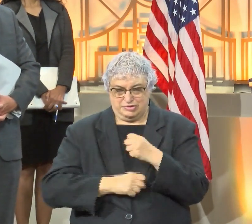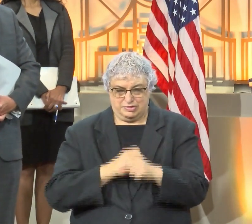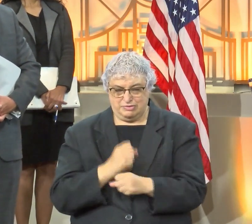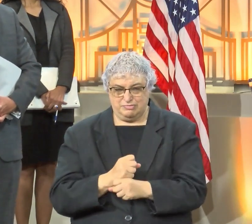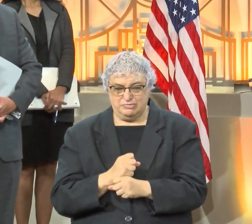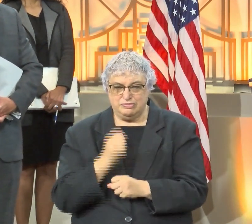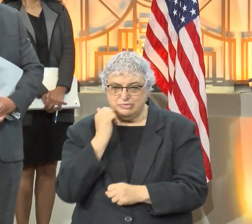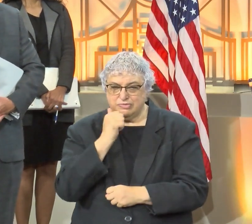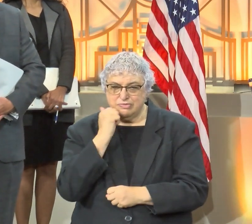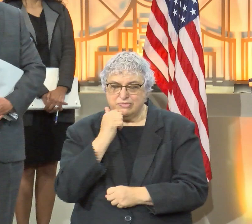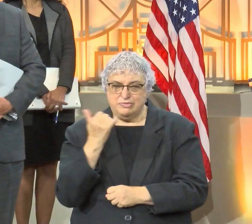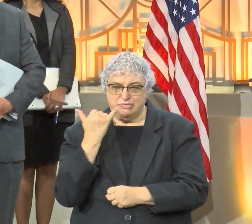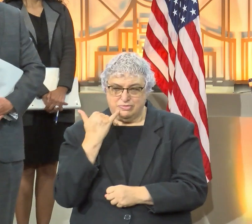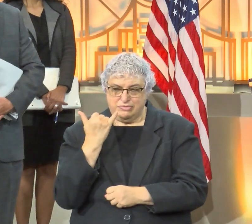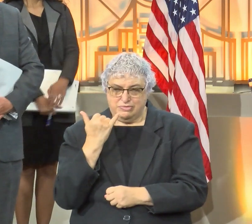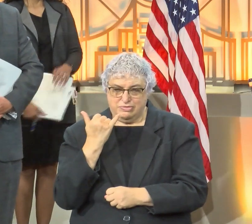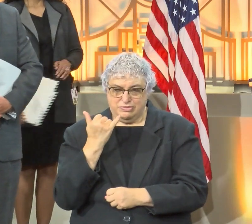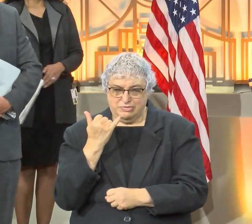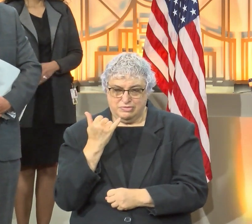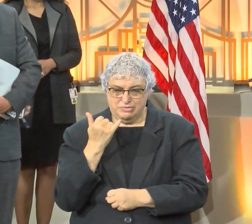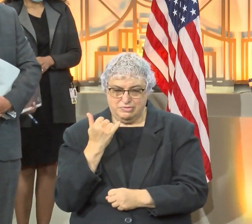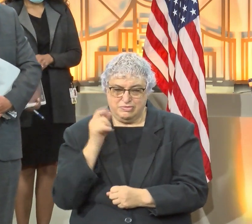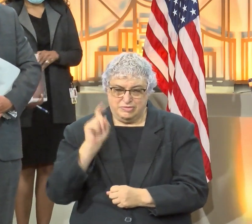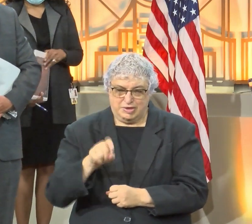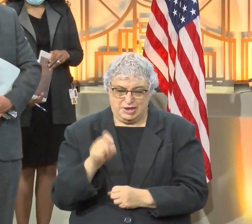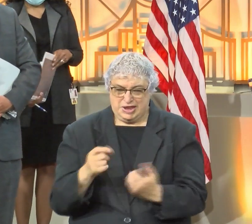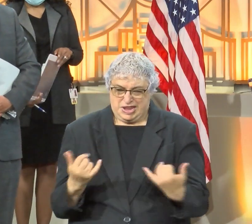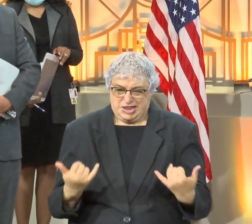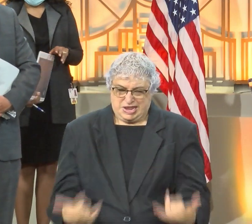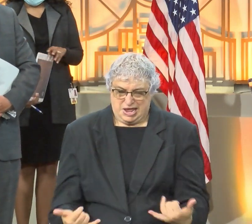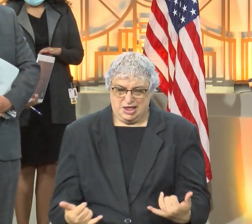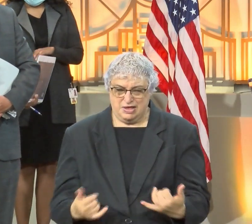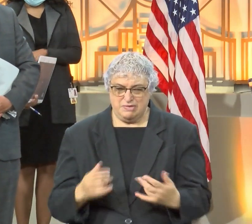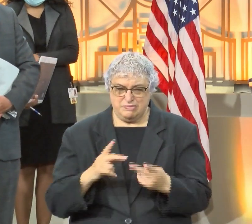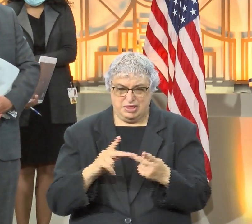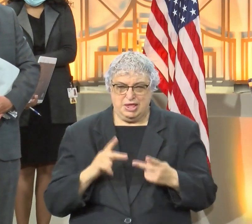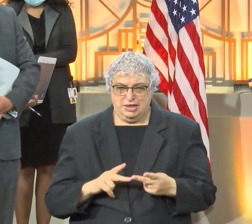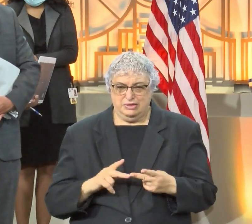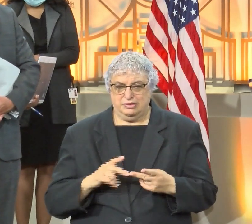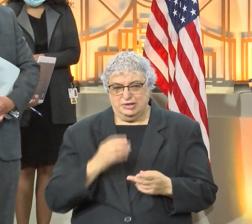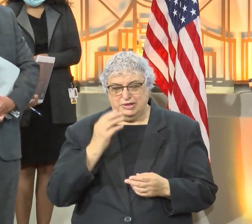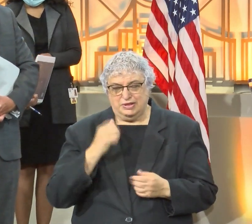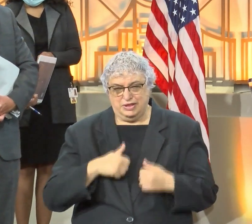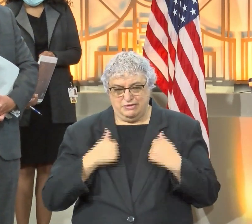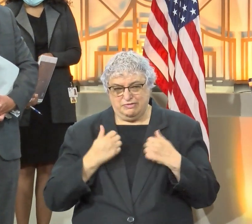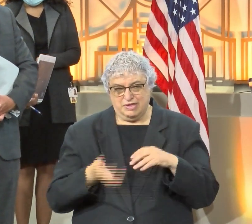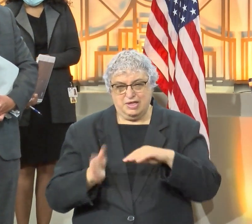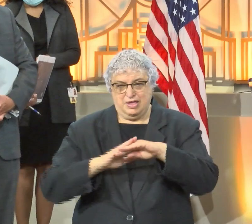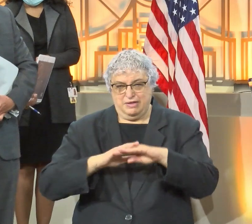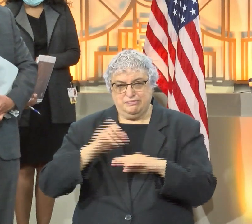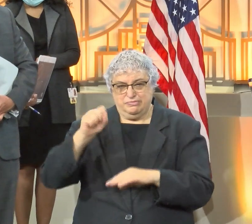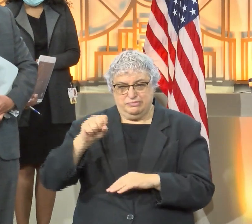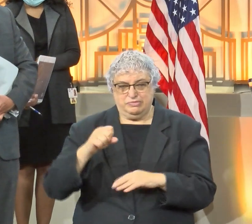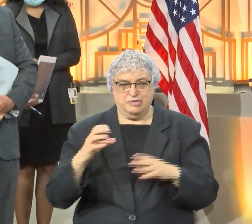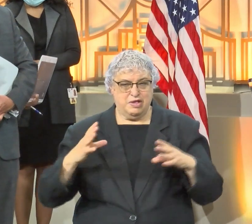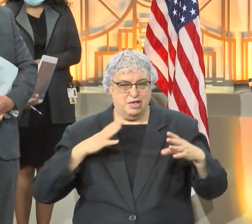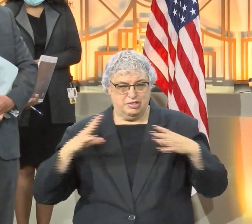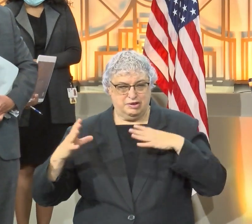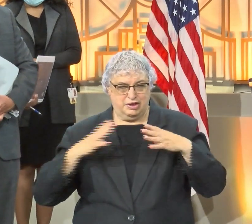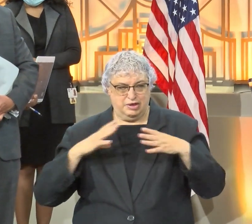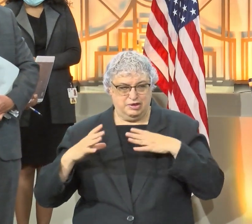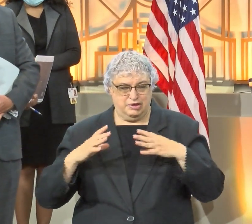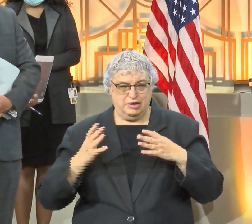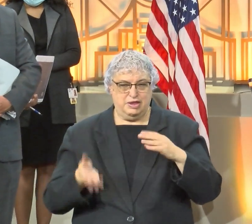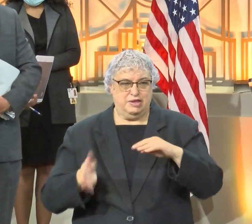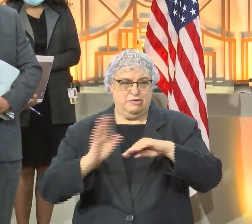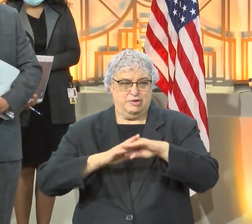of daily callers needing immediate shelter is also up. Historically, the holiday seasons mark